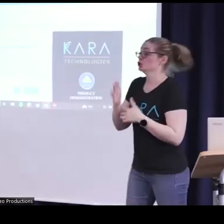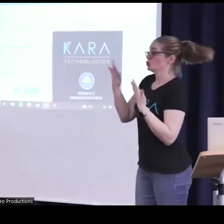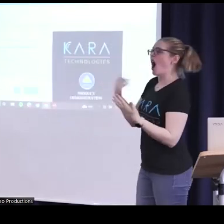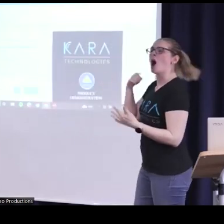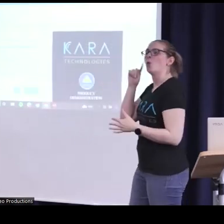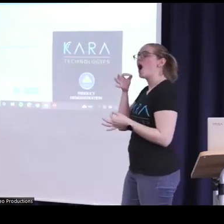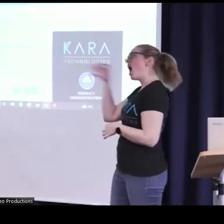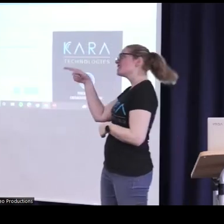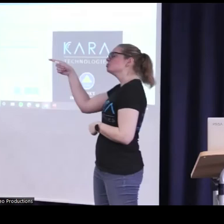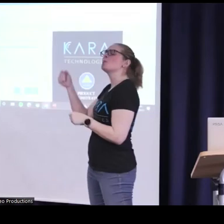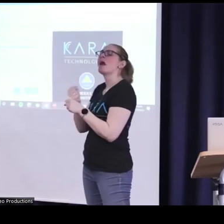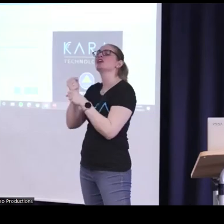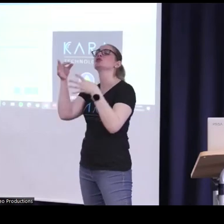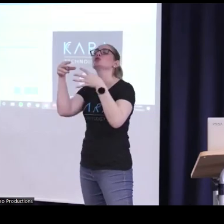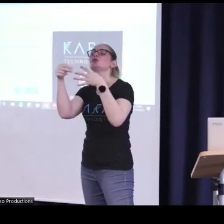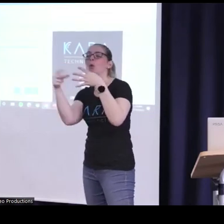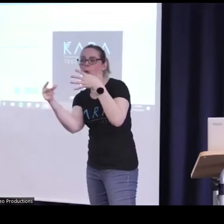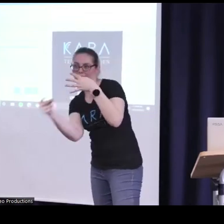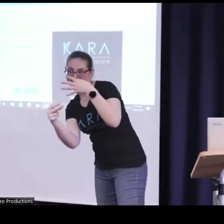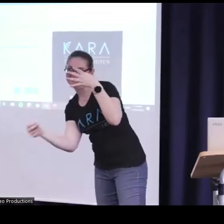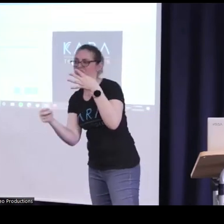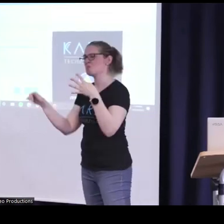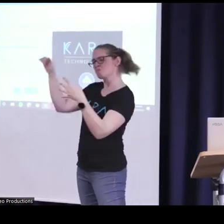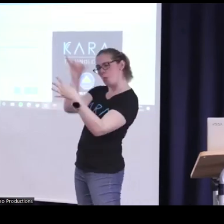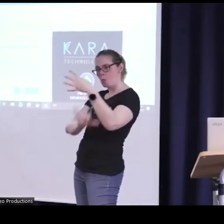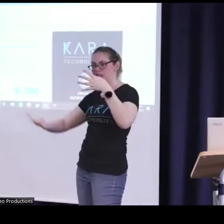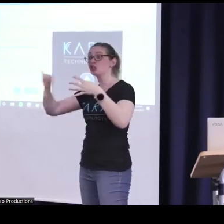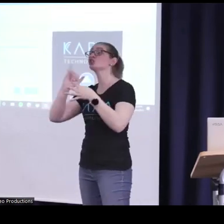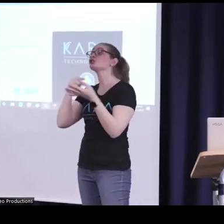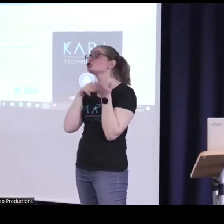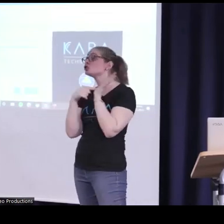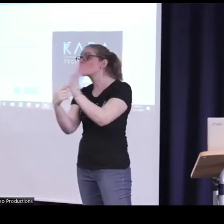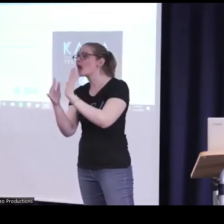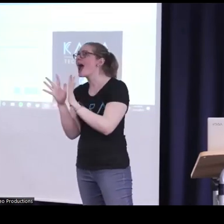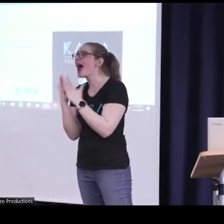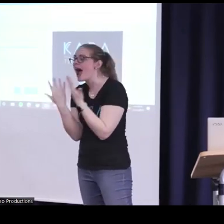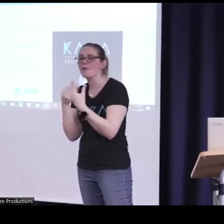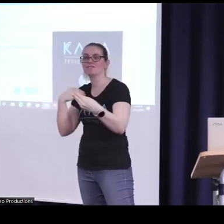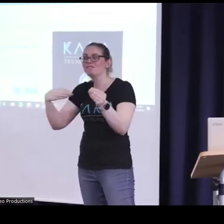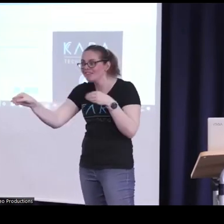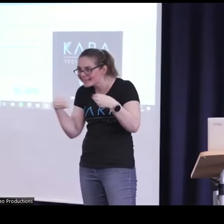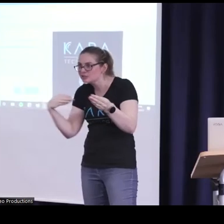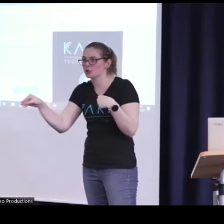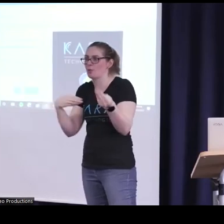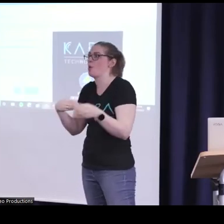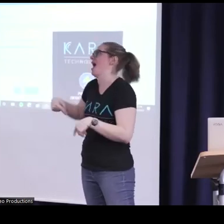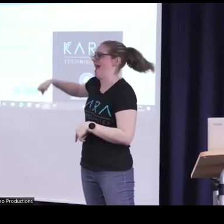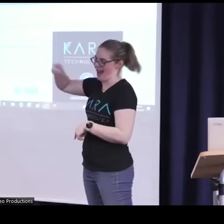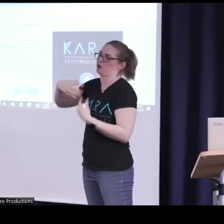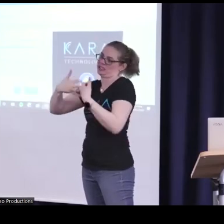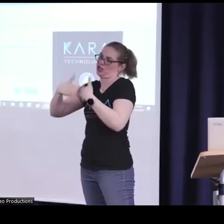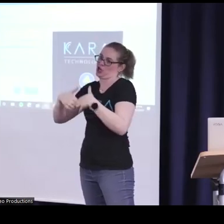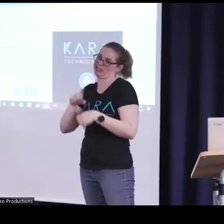disseminating that information. So I'm going to ask Eden to make a choice just to show you all